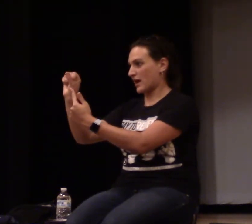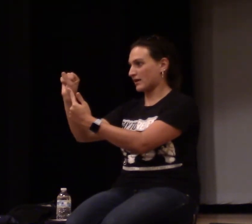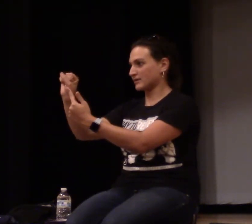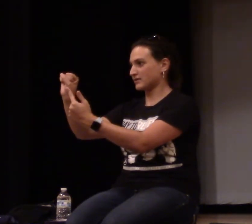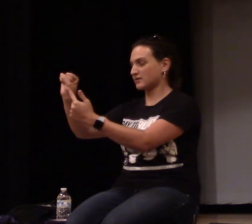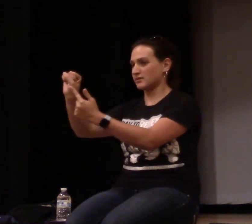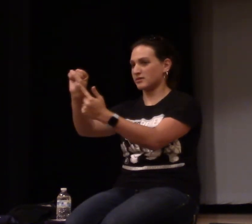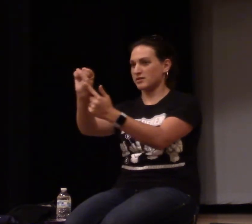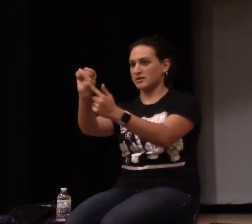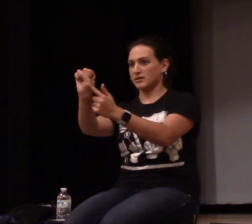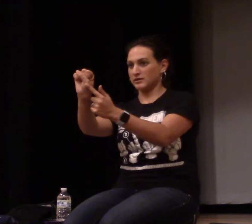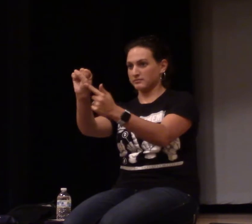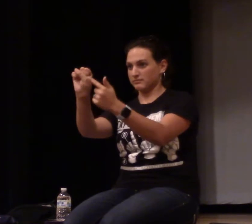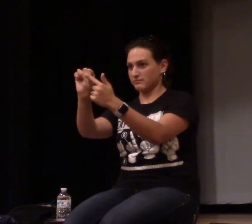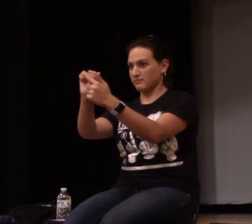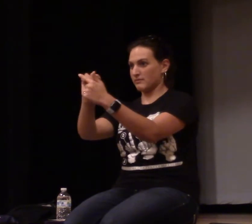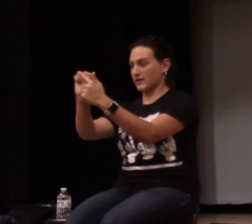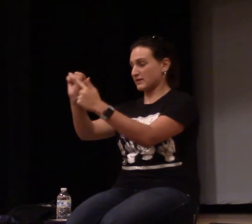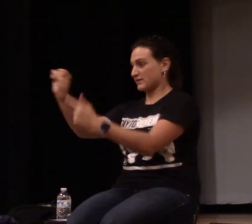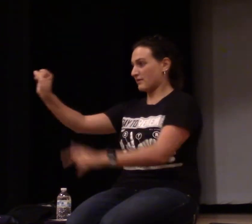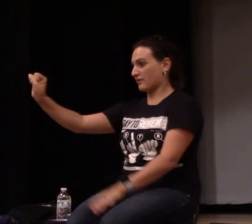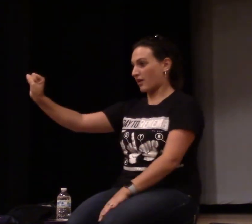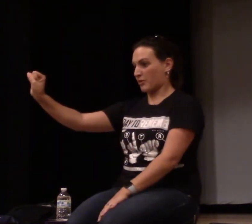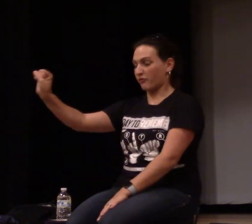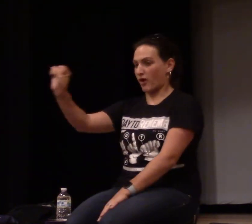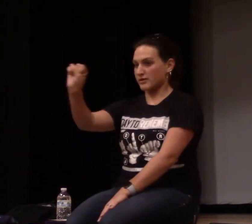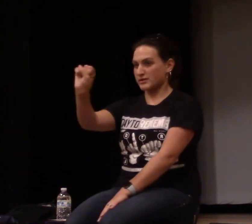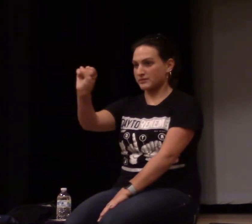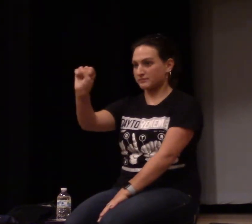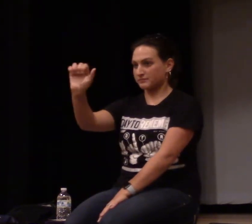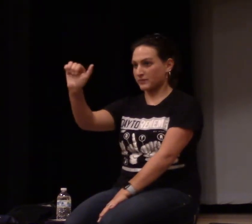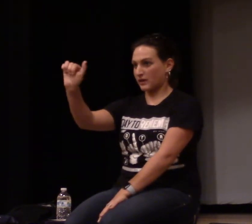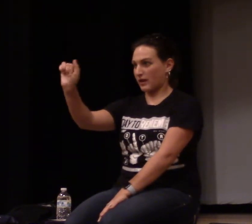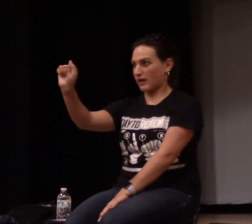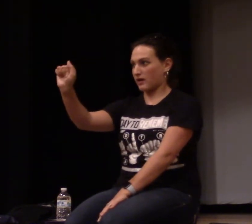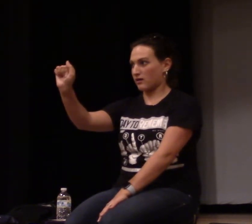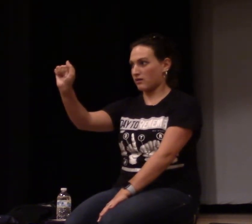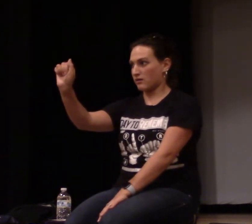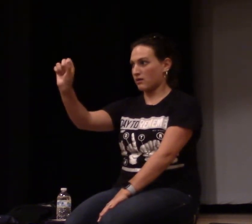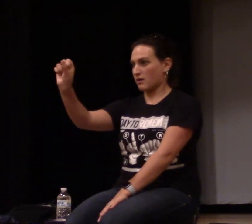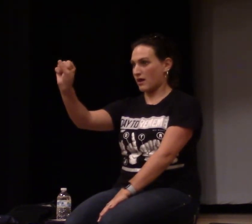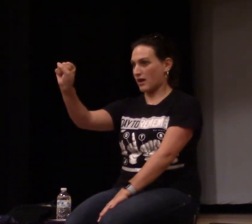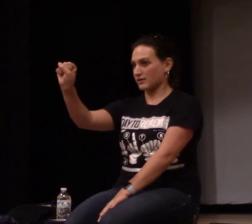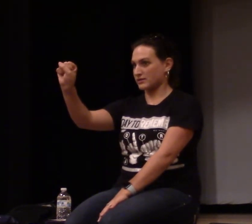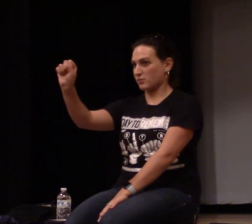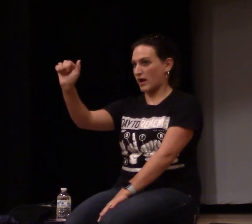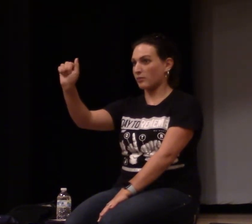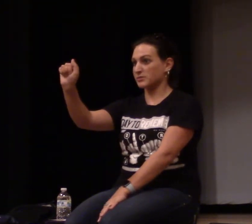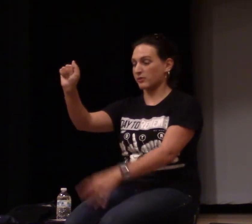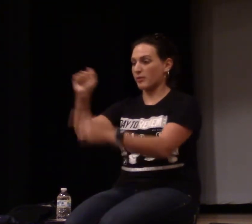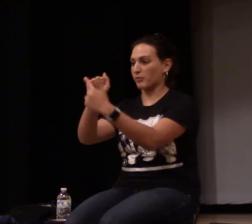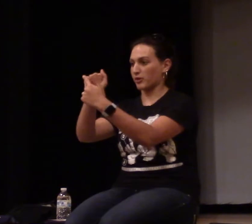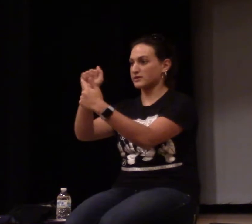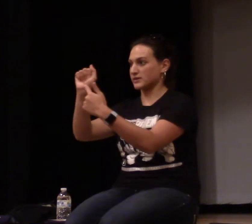S is the thumb in front. A, S, and what helps me remember is the tail of